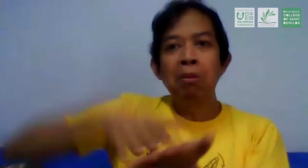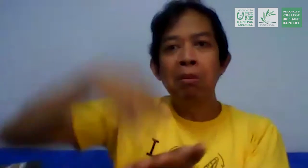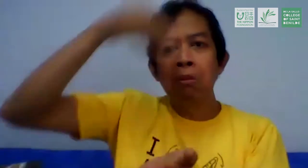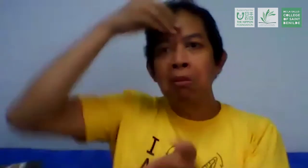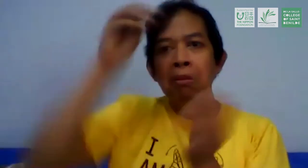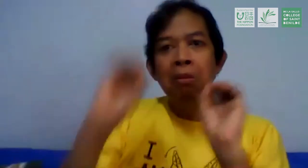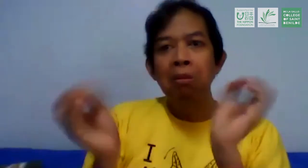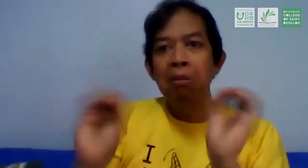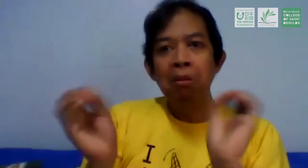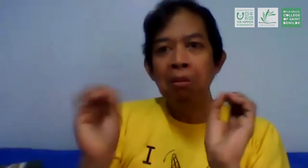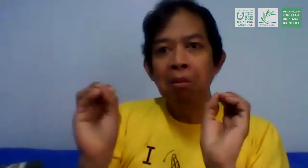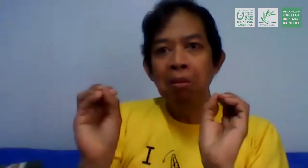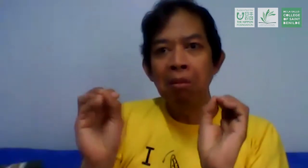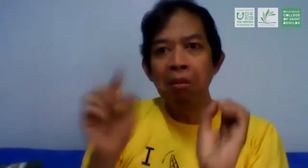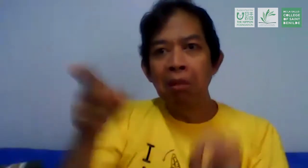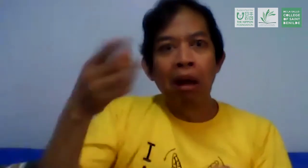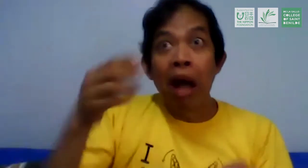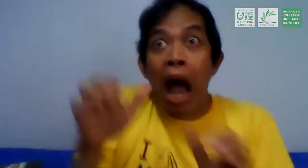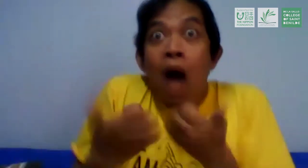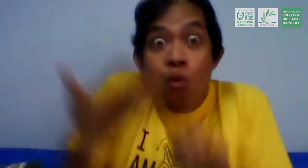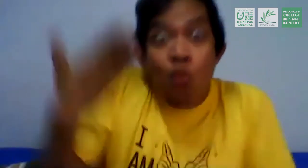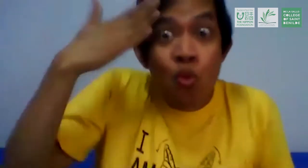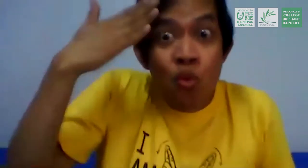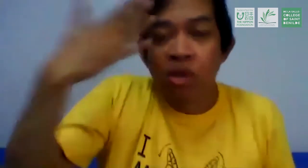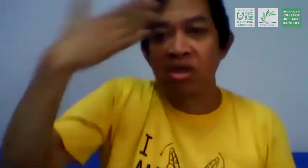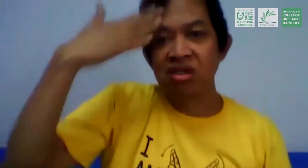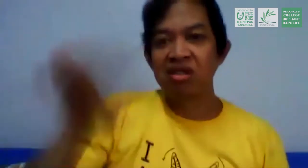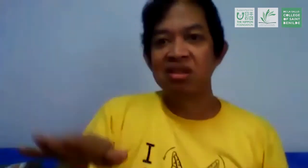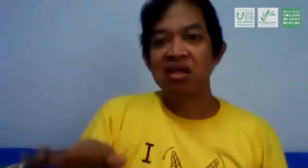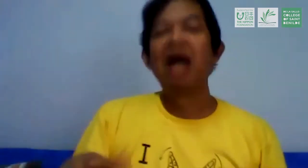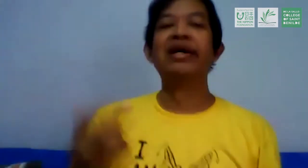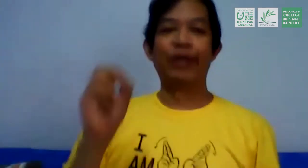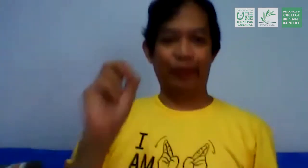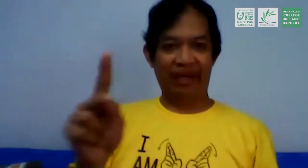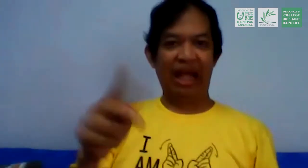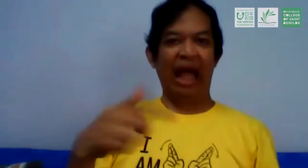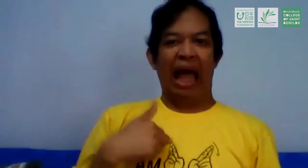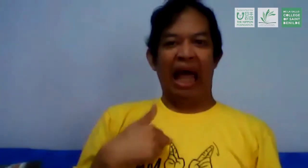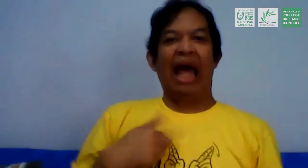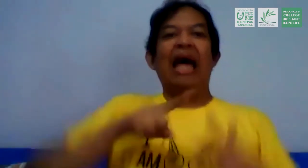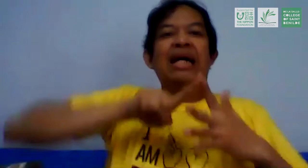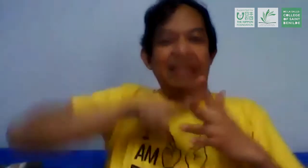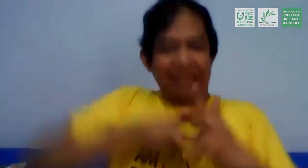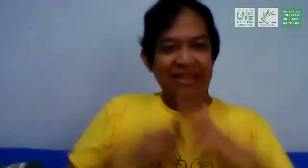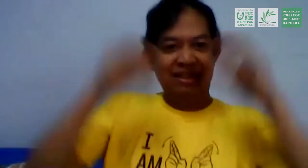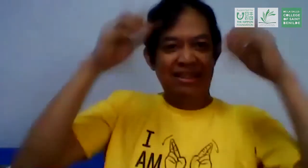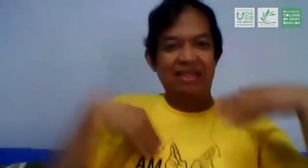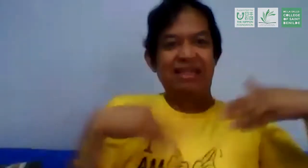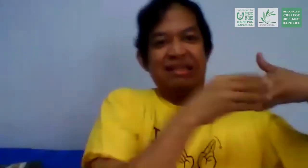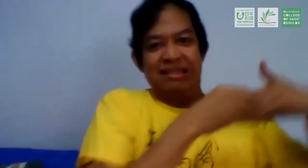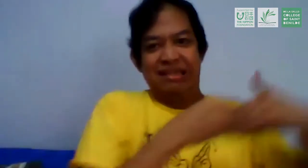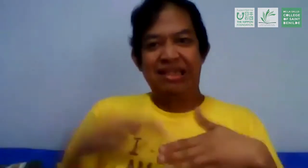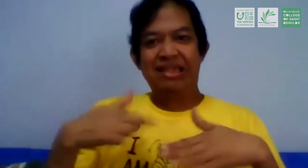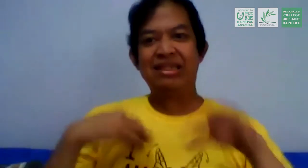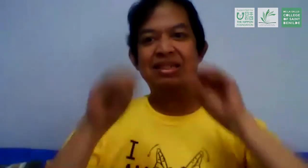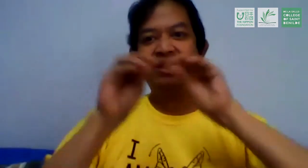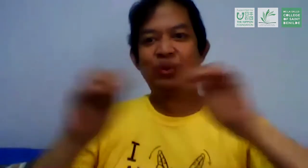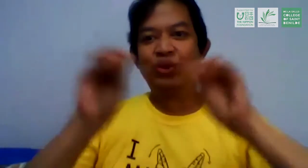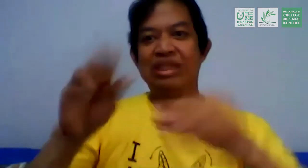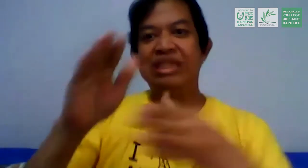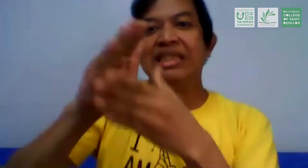of them would say, no, I don't know, because they don't have any understanding of sign language. So then that's